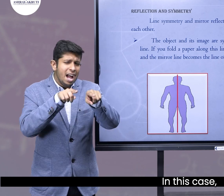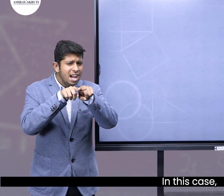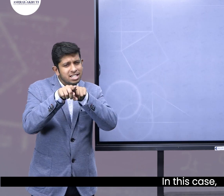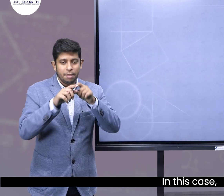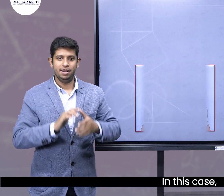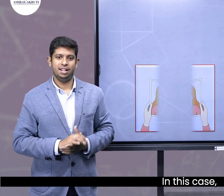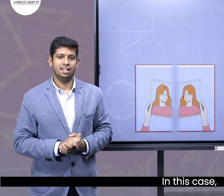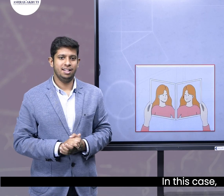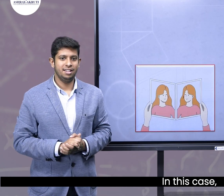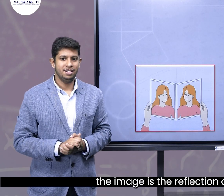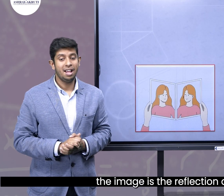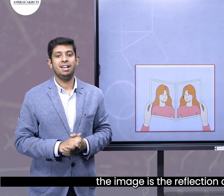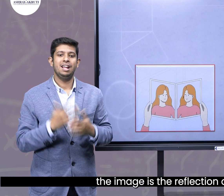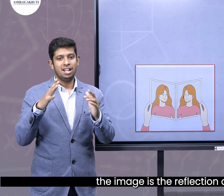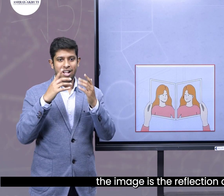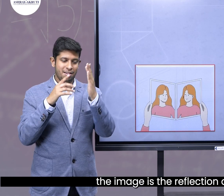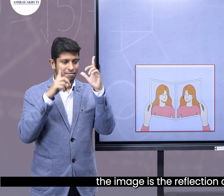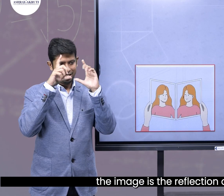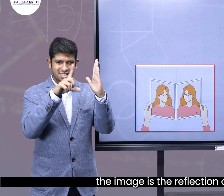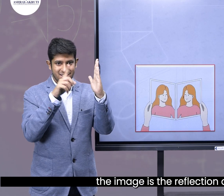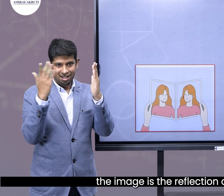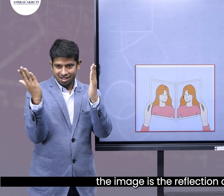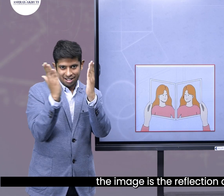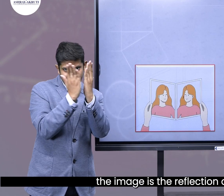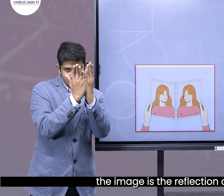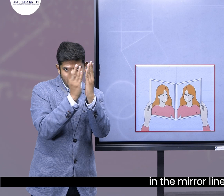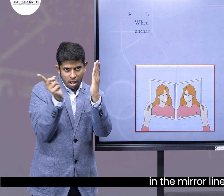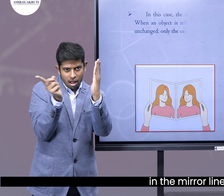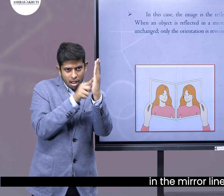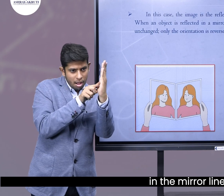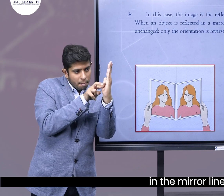In this case, the image is the reflection of the object in the mirror line.